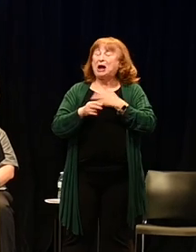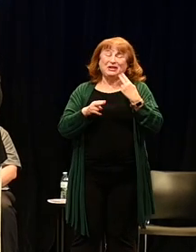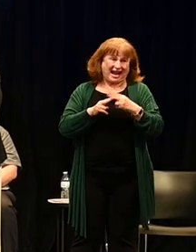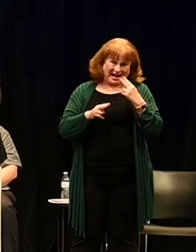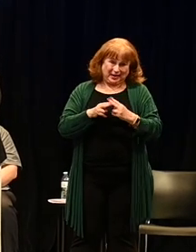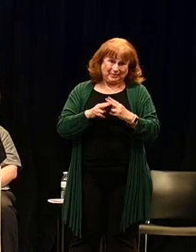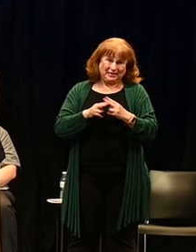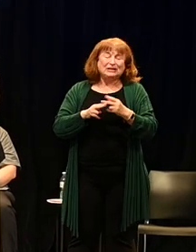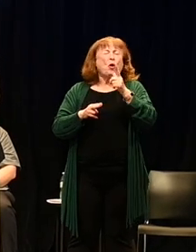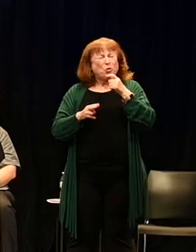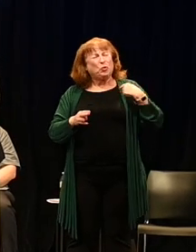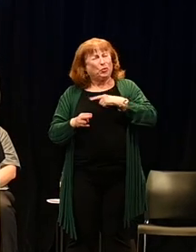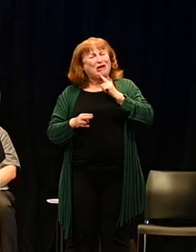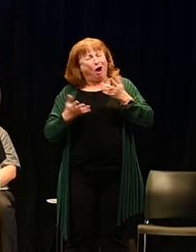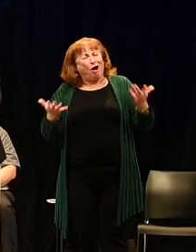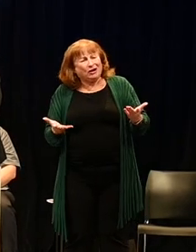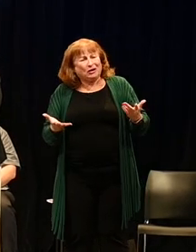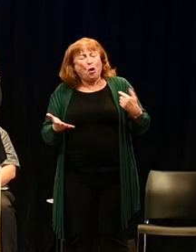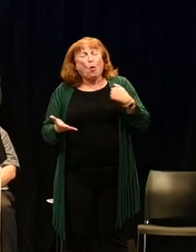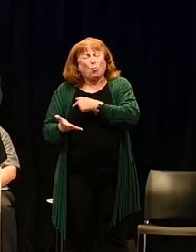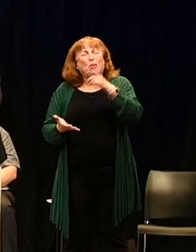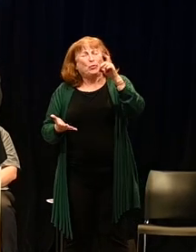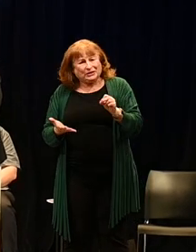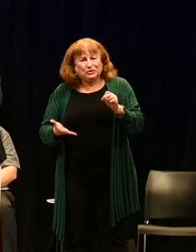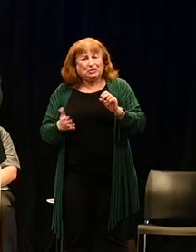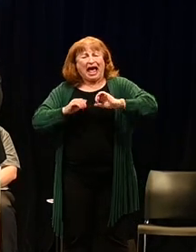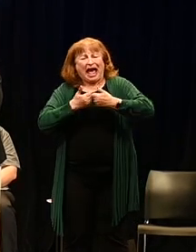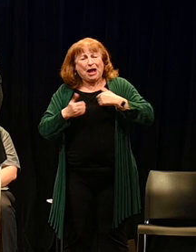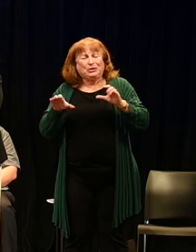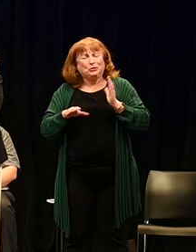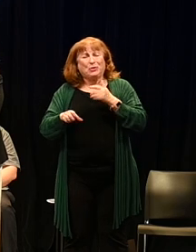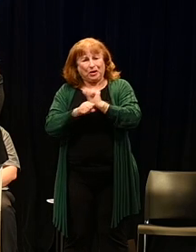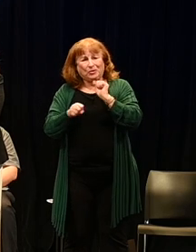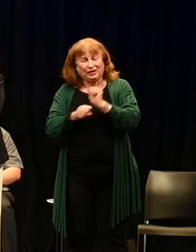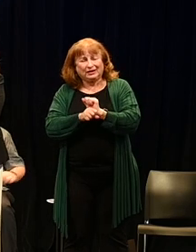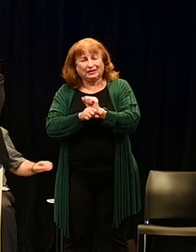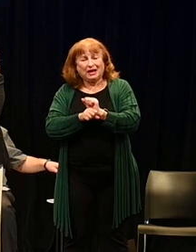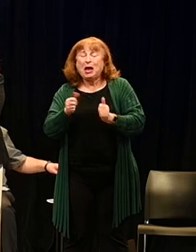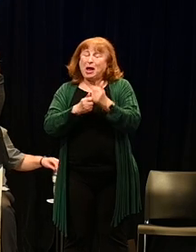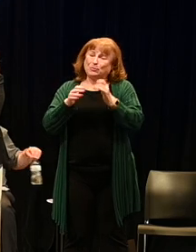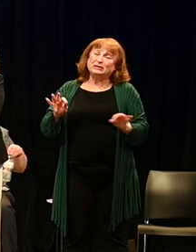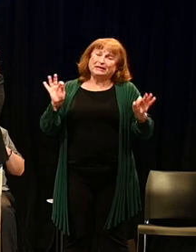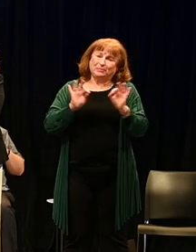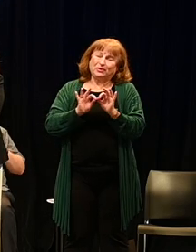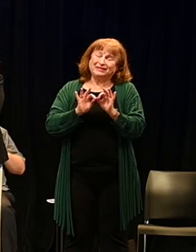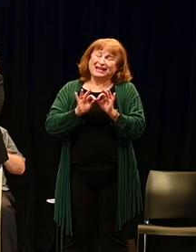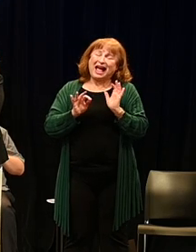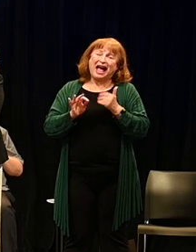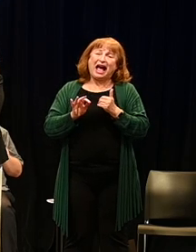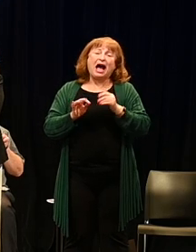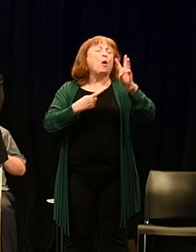name, it's who we are, it's what we do, it's how we do our work, and most important perhaps, it's